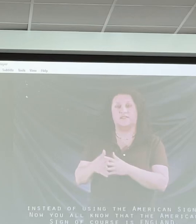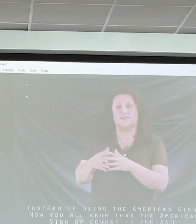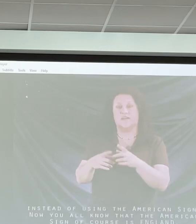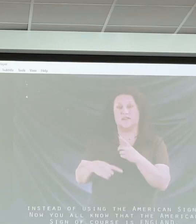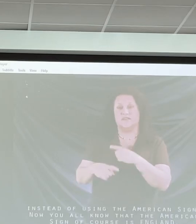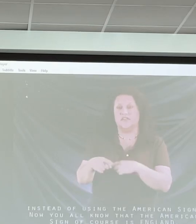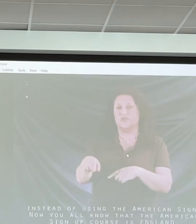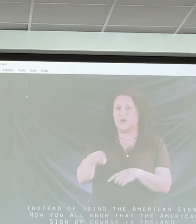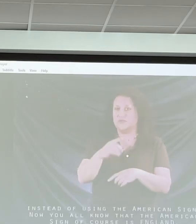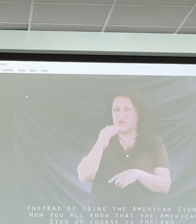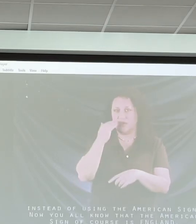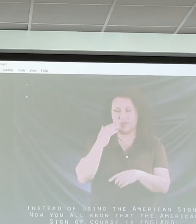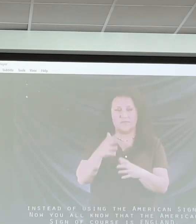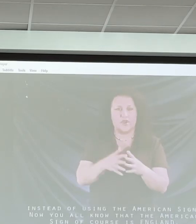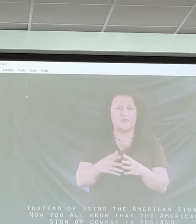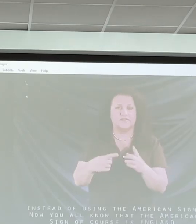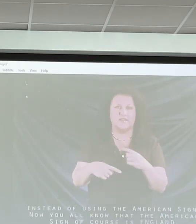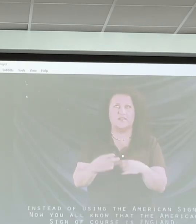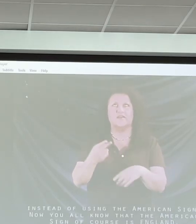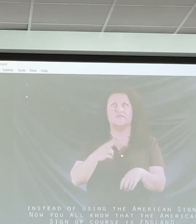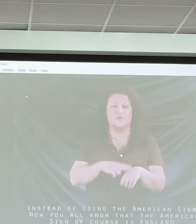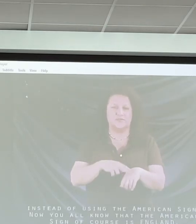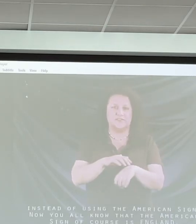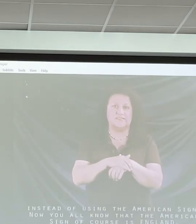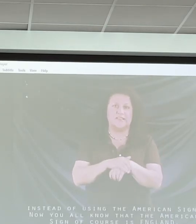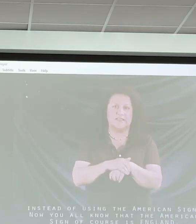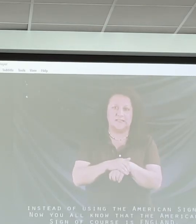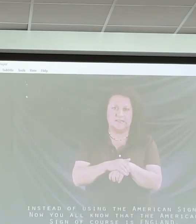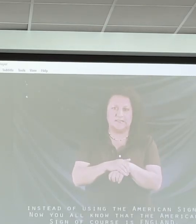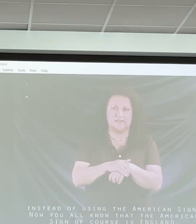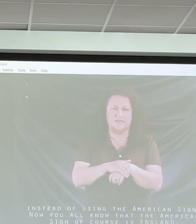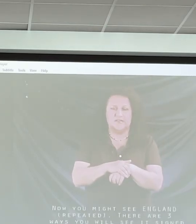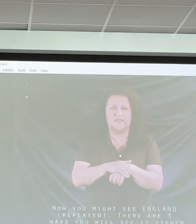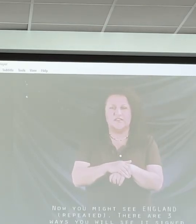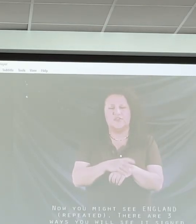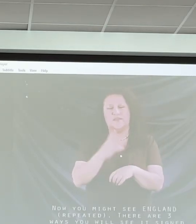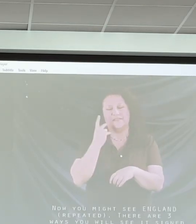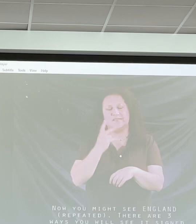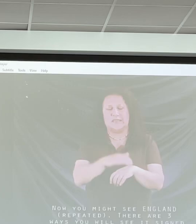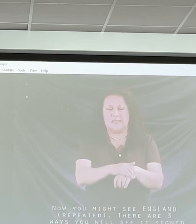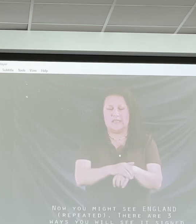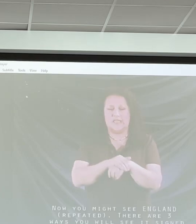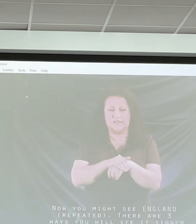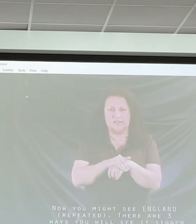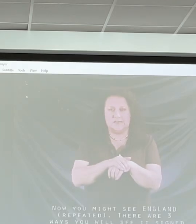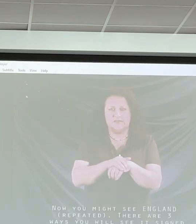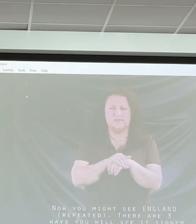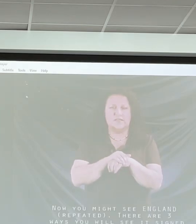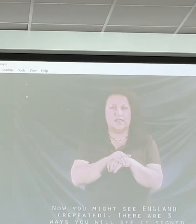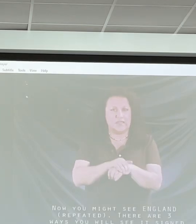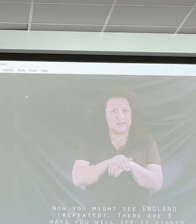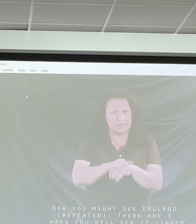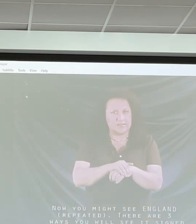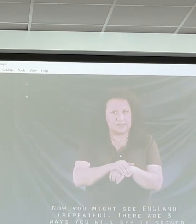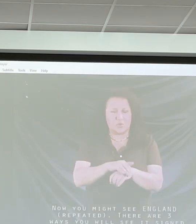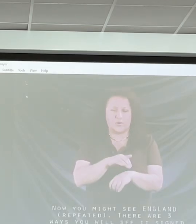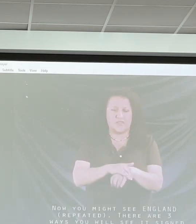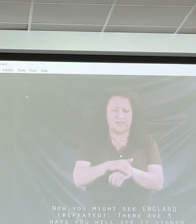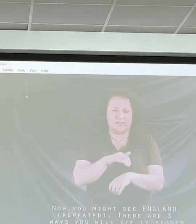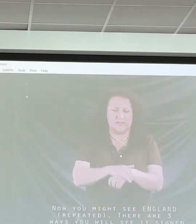sign. Now, you all know the American sign, of course, is England. And you might see England, England, or England. There